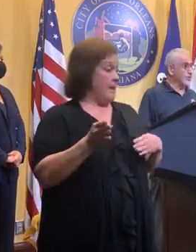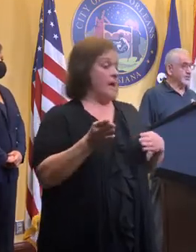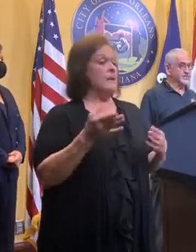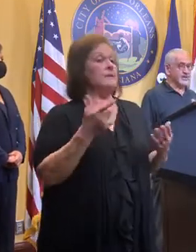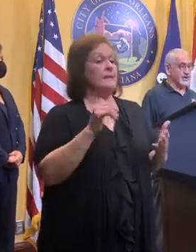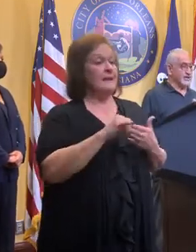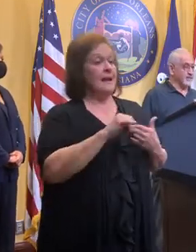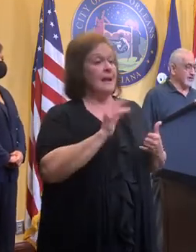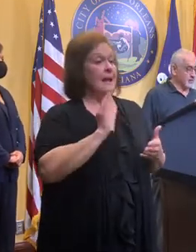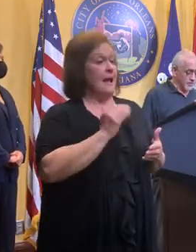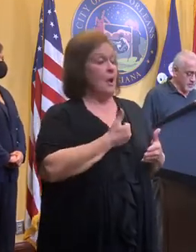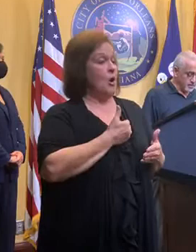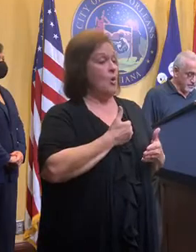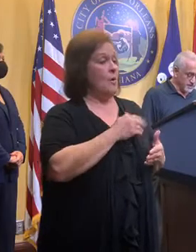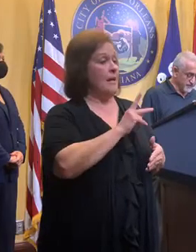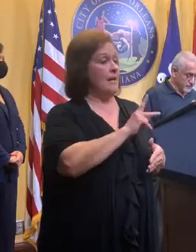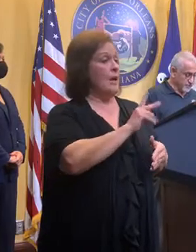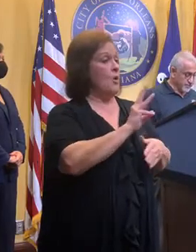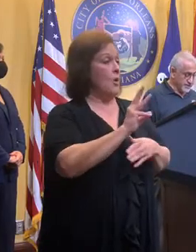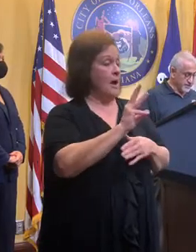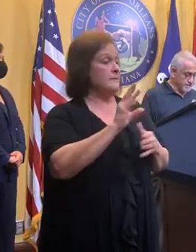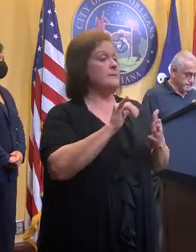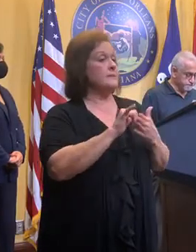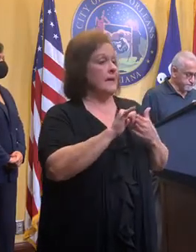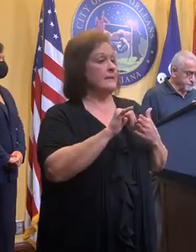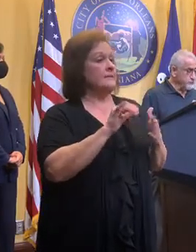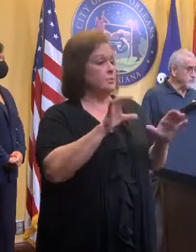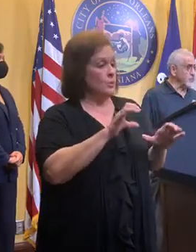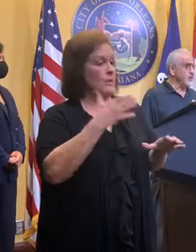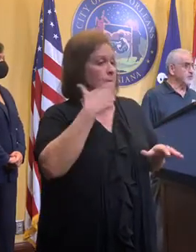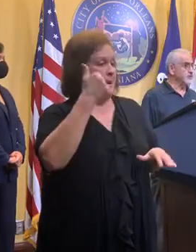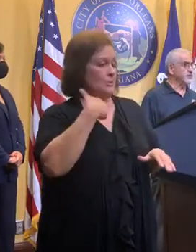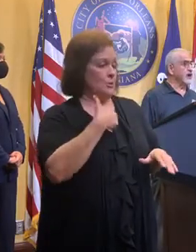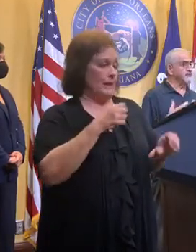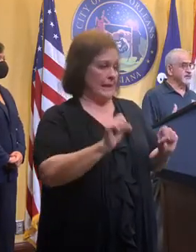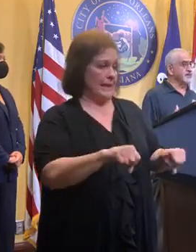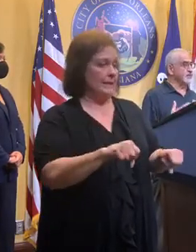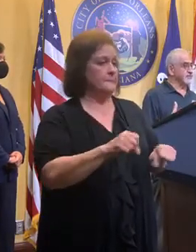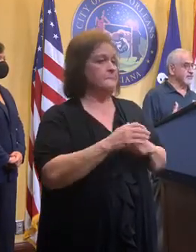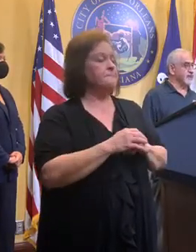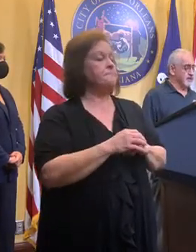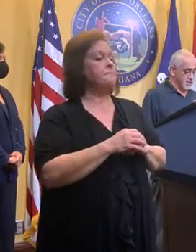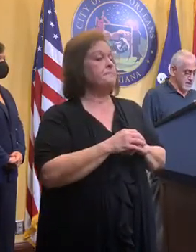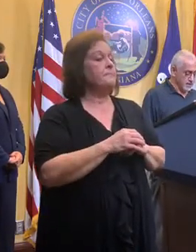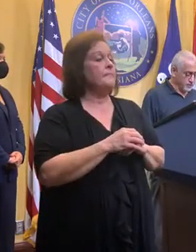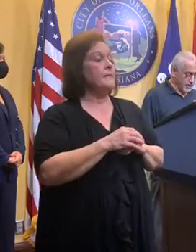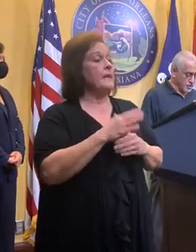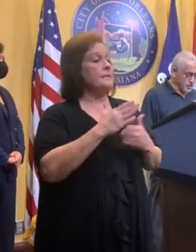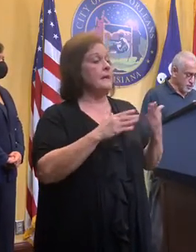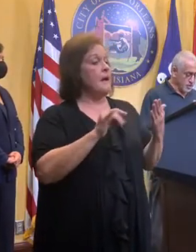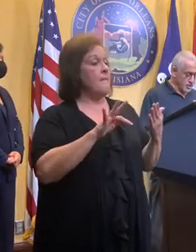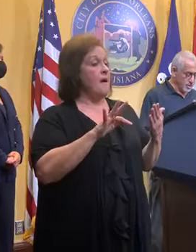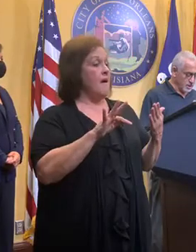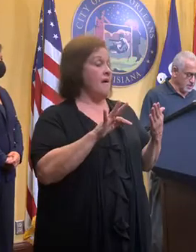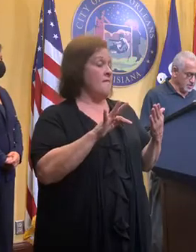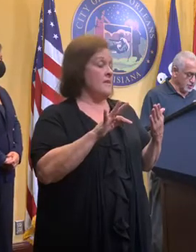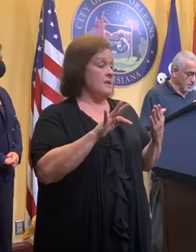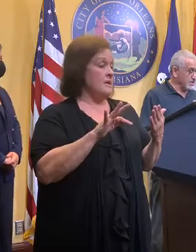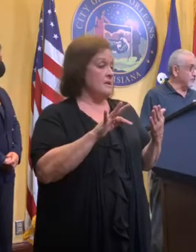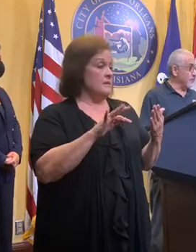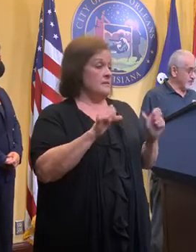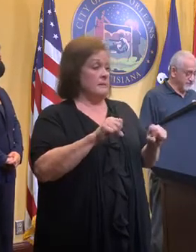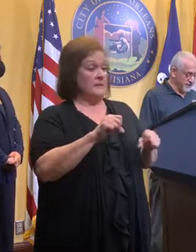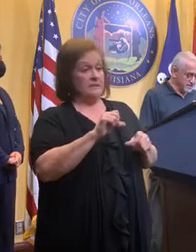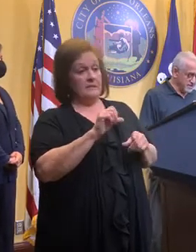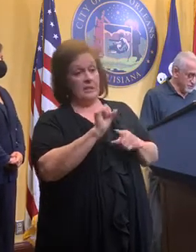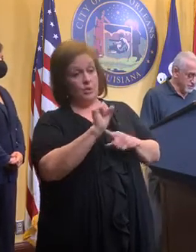our kilowatts that are available to the best of our ability. To offset some of the potential